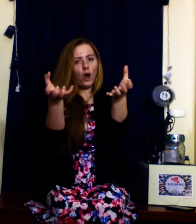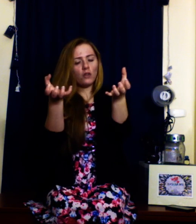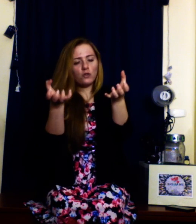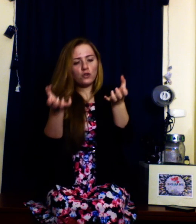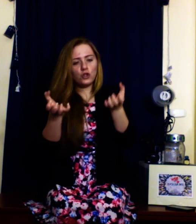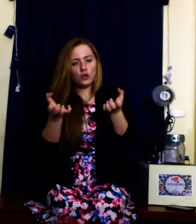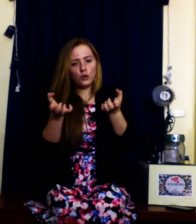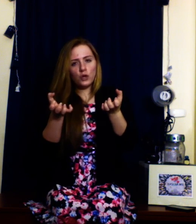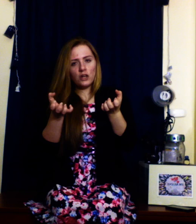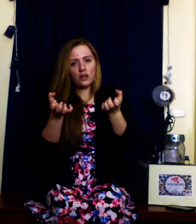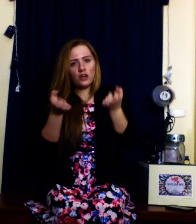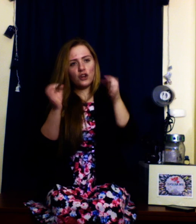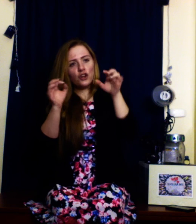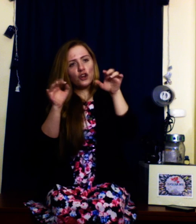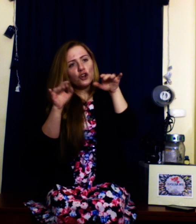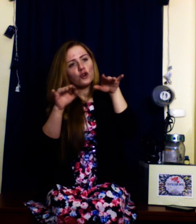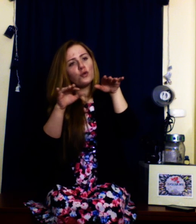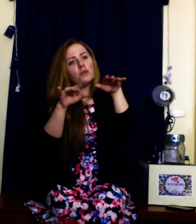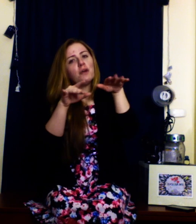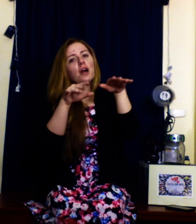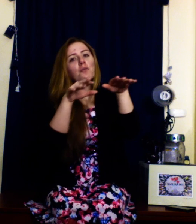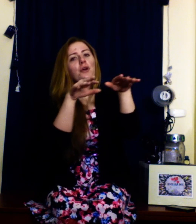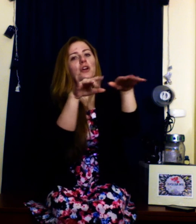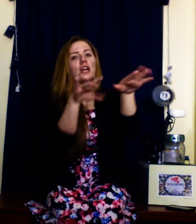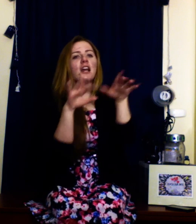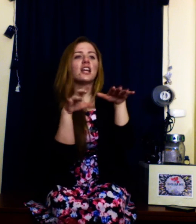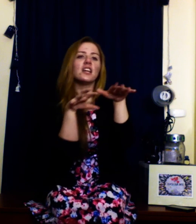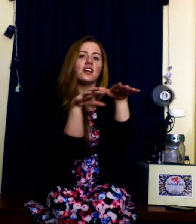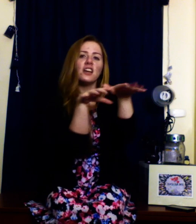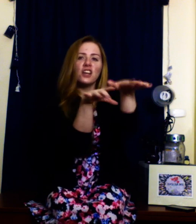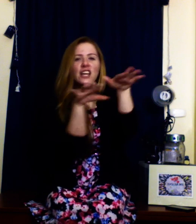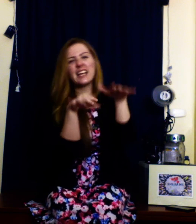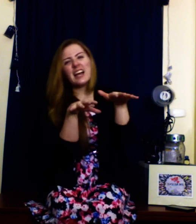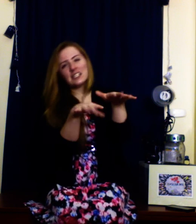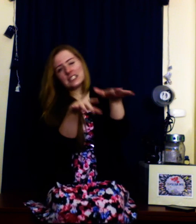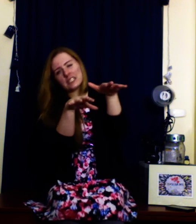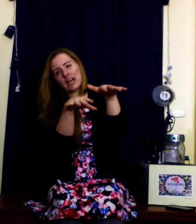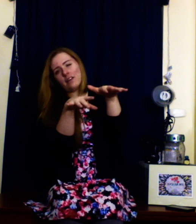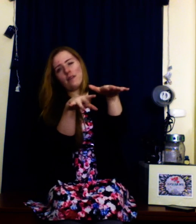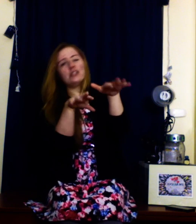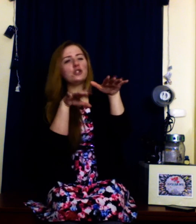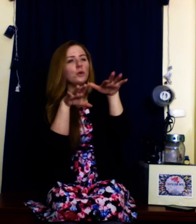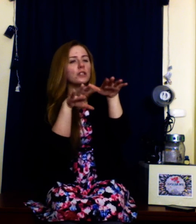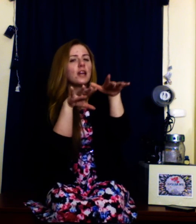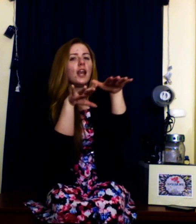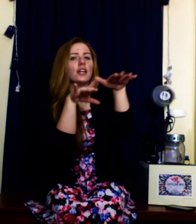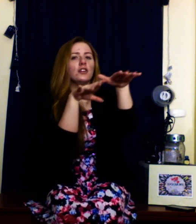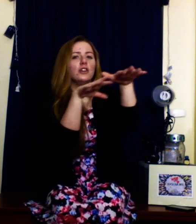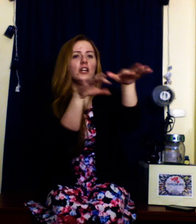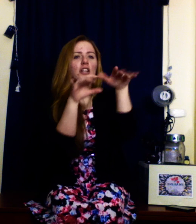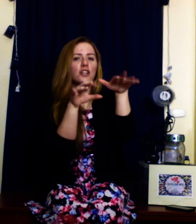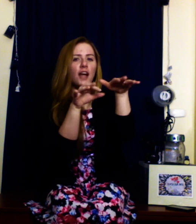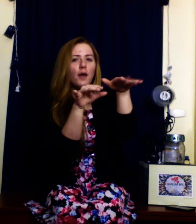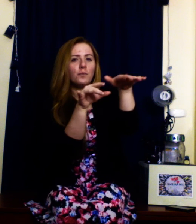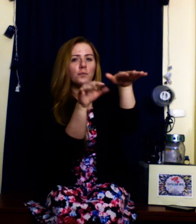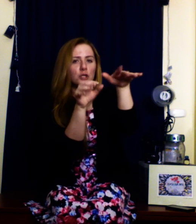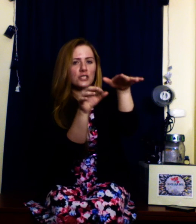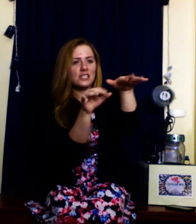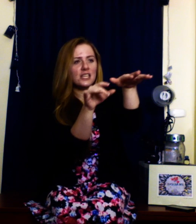wants to creep up, kind of like this is kind of a visual. It's kind of like you're sneaking